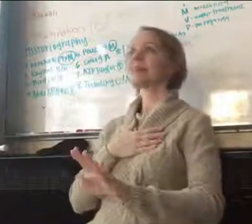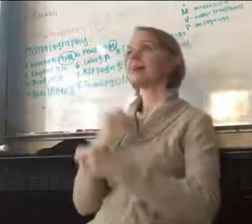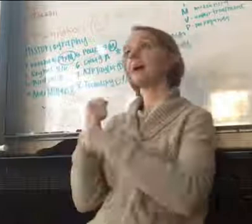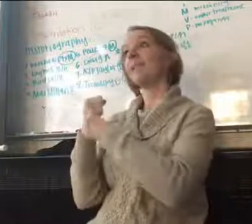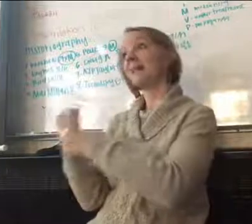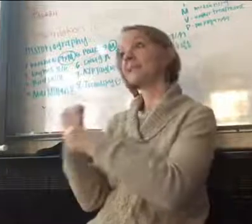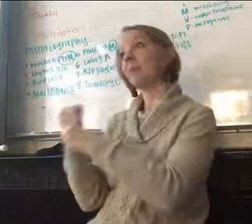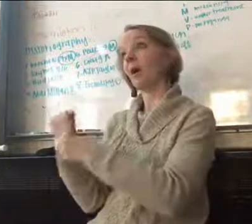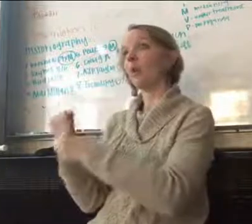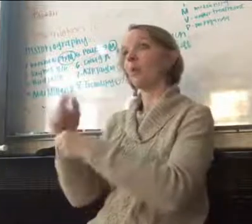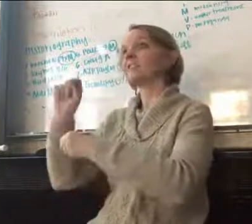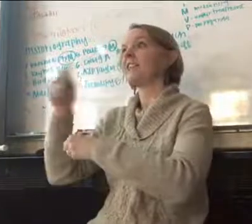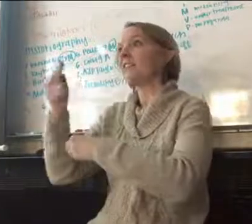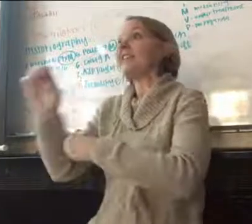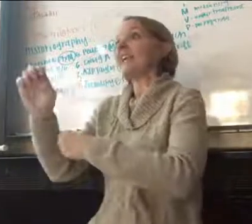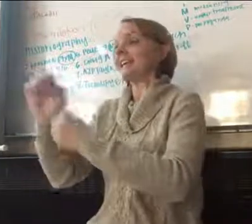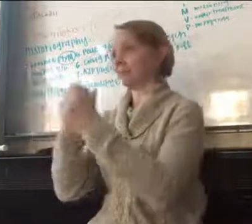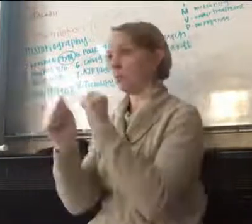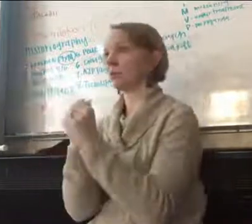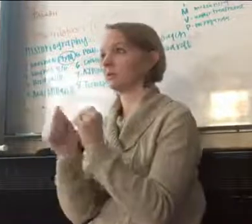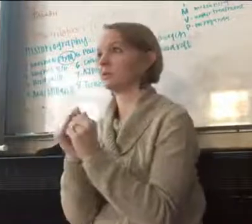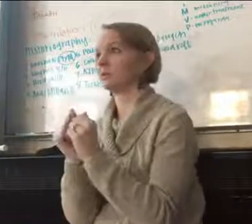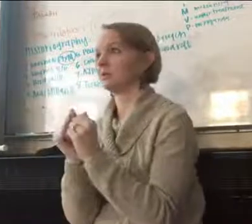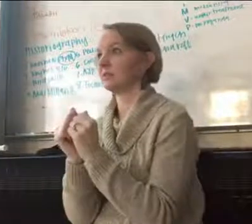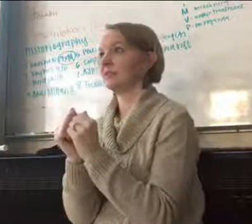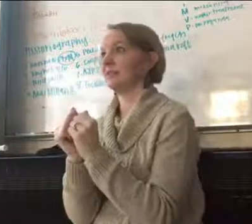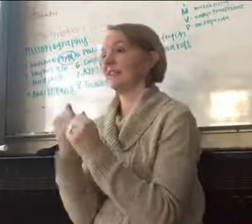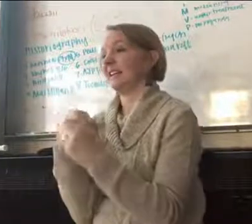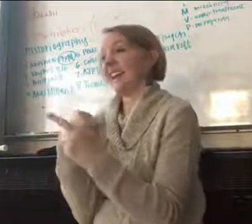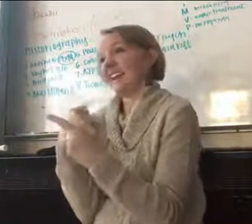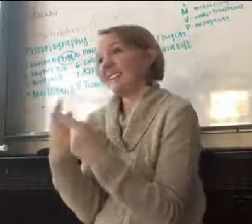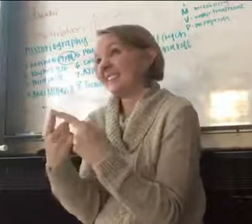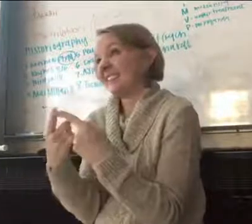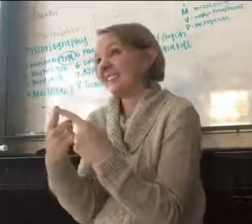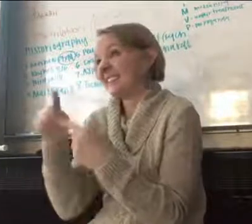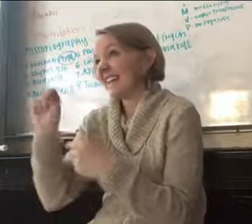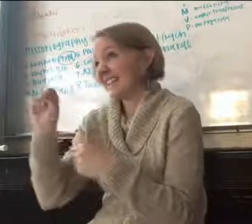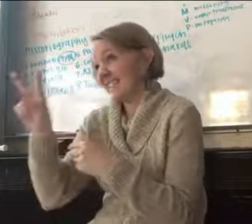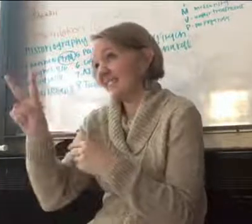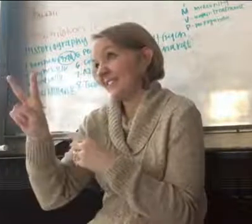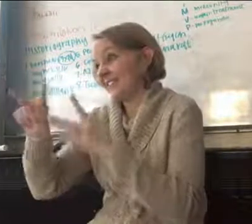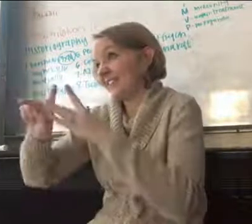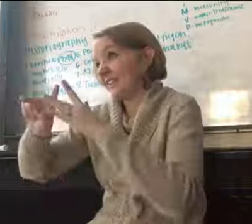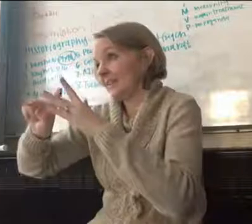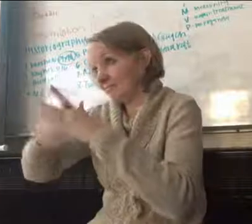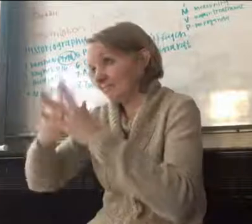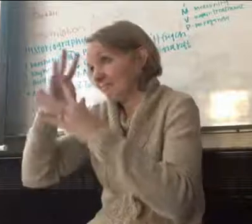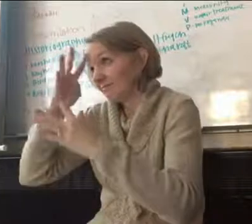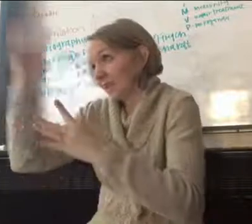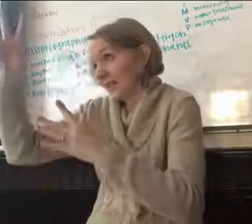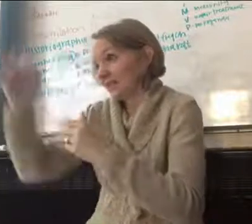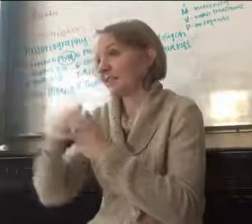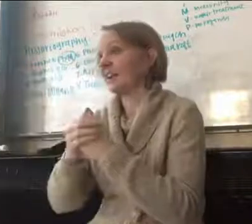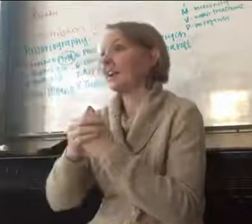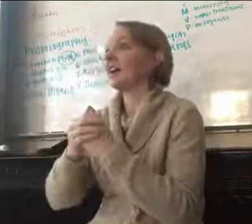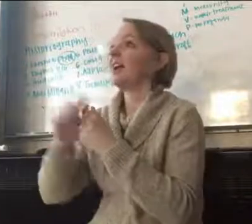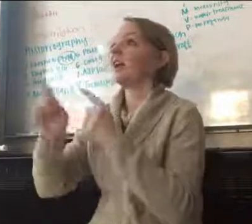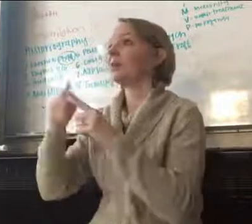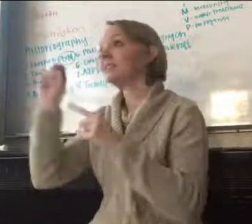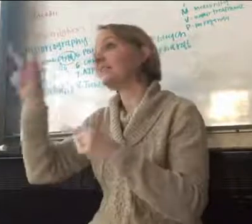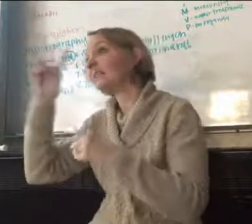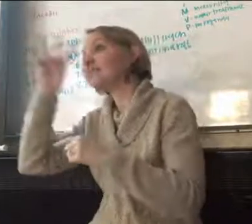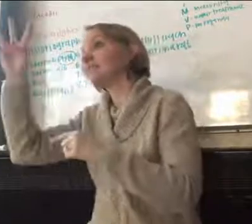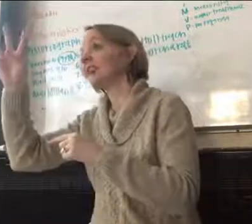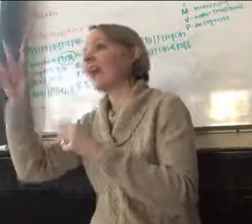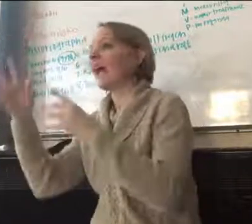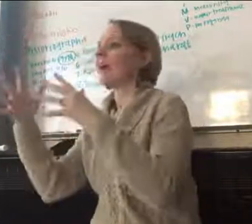baseball was the thing, really, until, in my opinion, when television starts to come out. And when television starts to come out and football